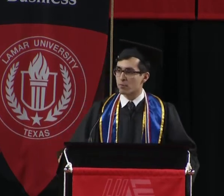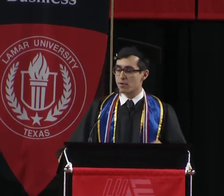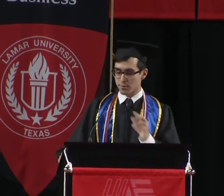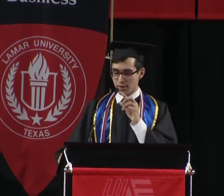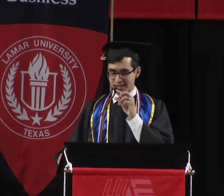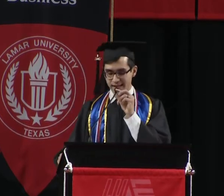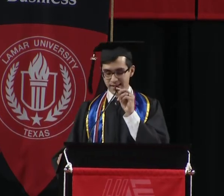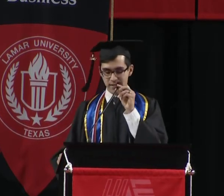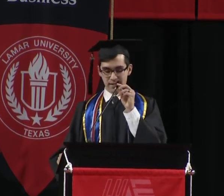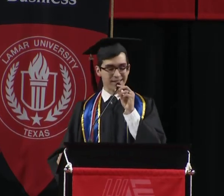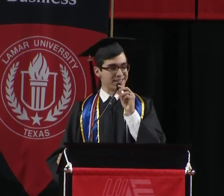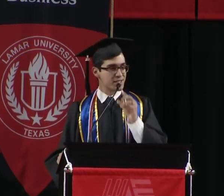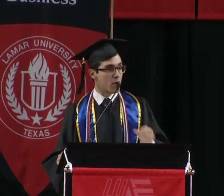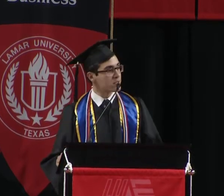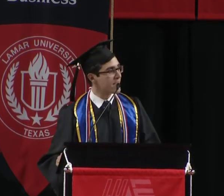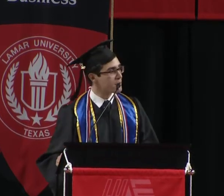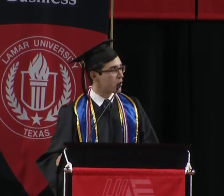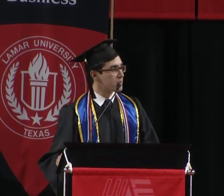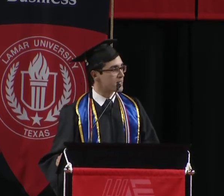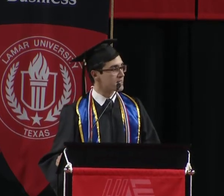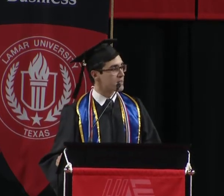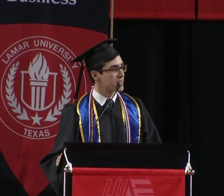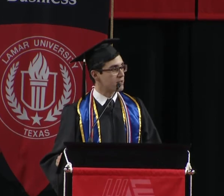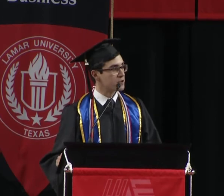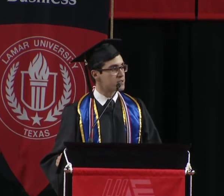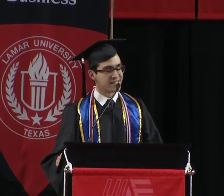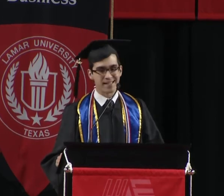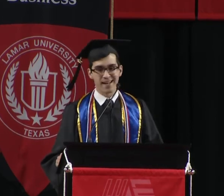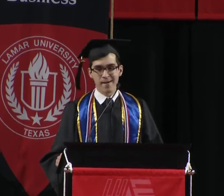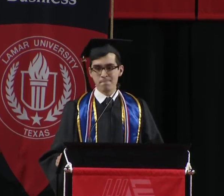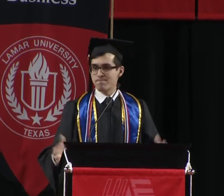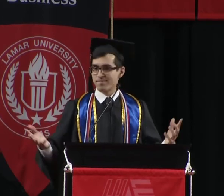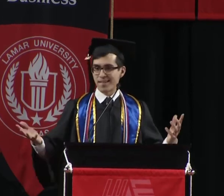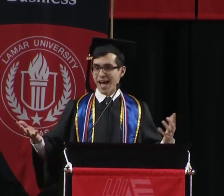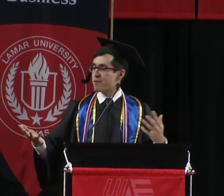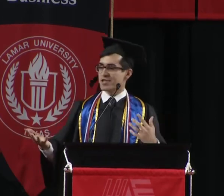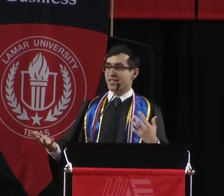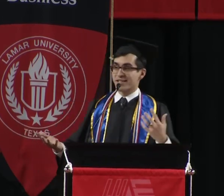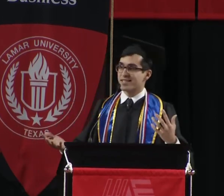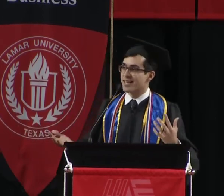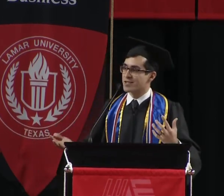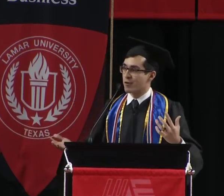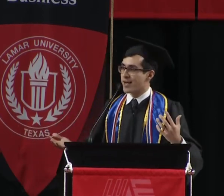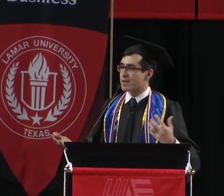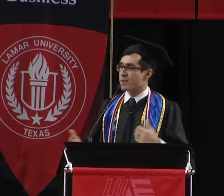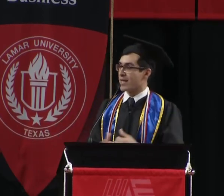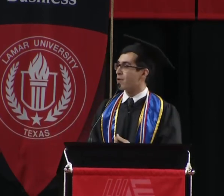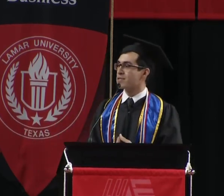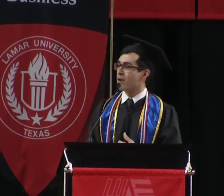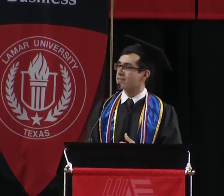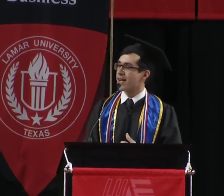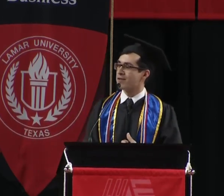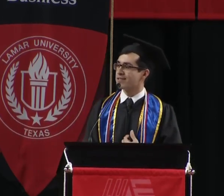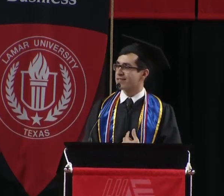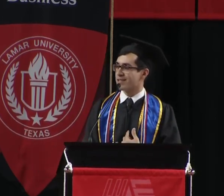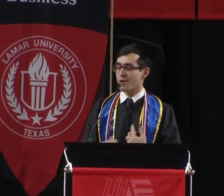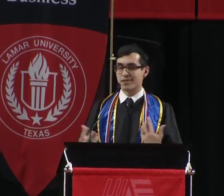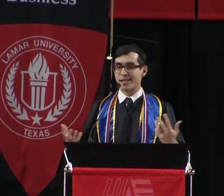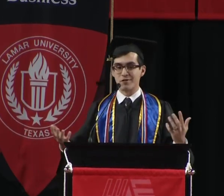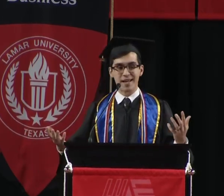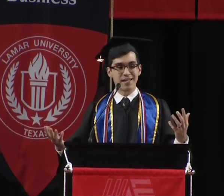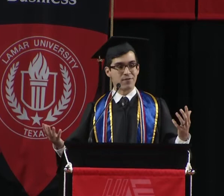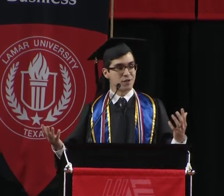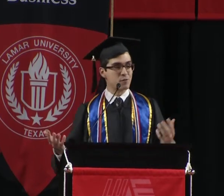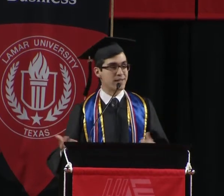I grew up in Rosenberg, Texas. It's a small town 30 minutes outside of Houston. I wish I could say it's great, but like most small towns, the